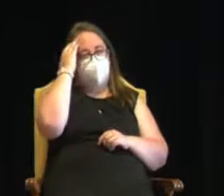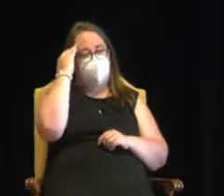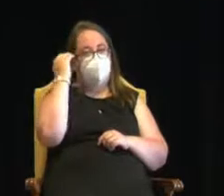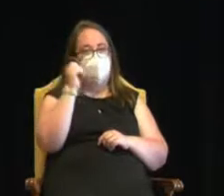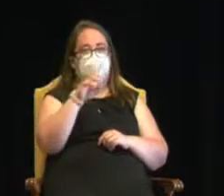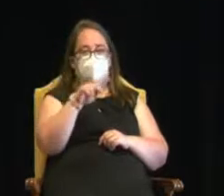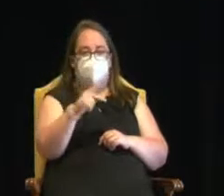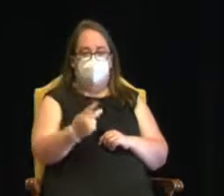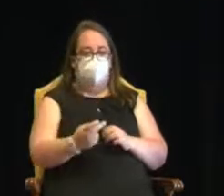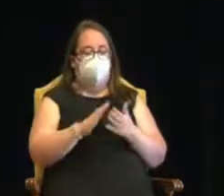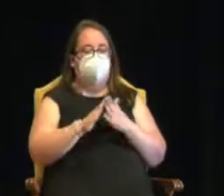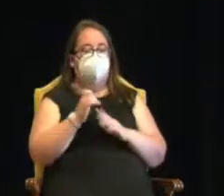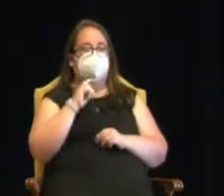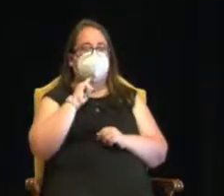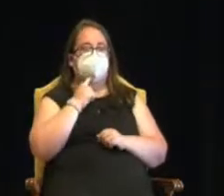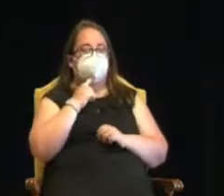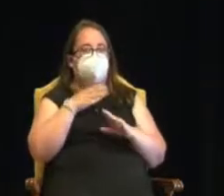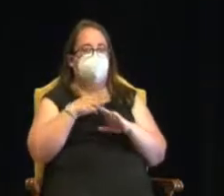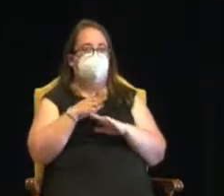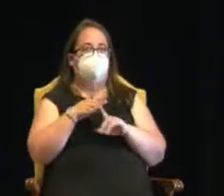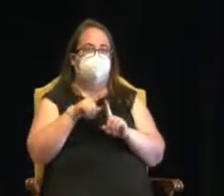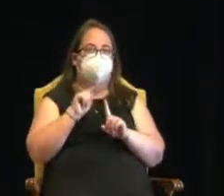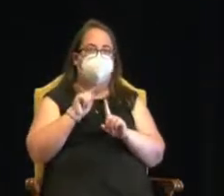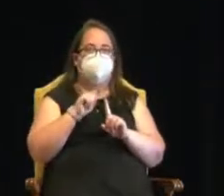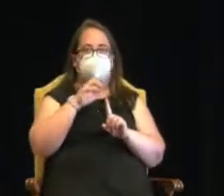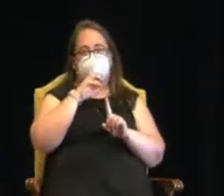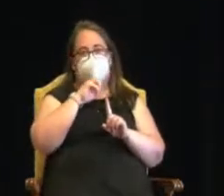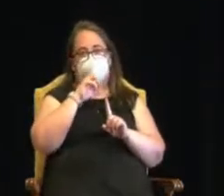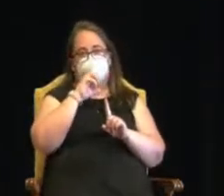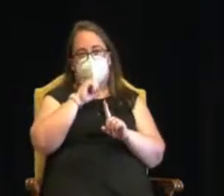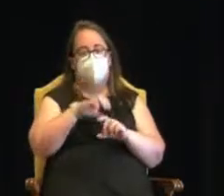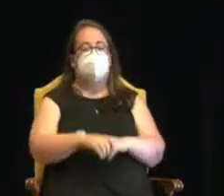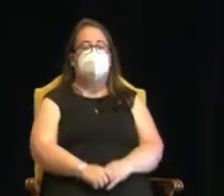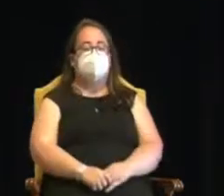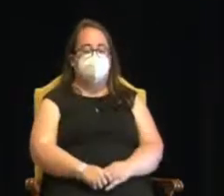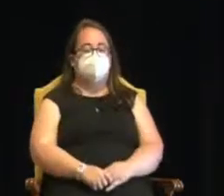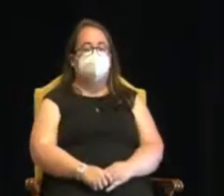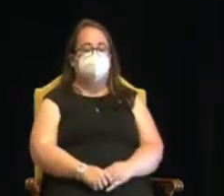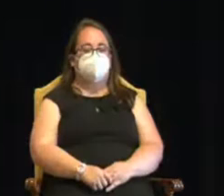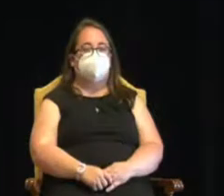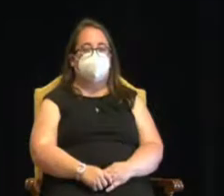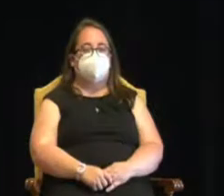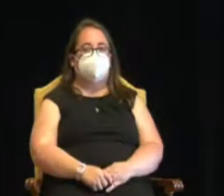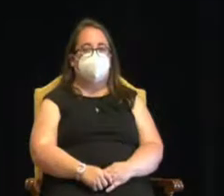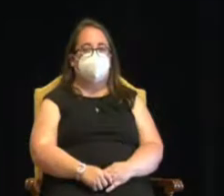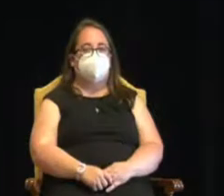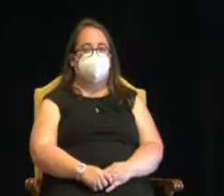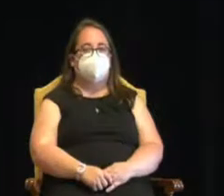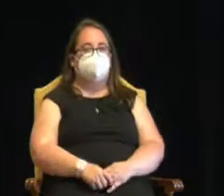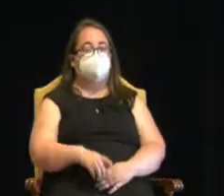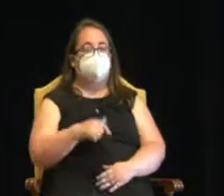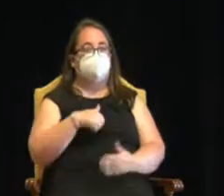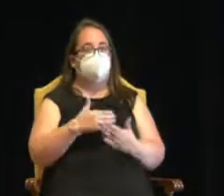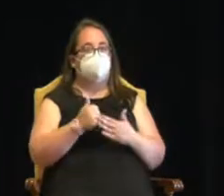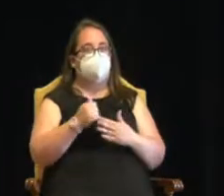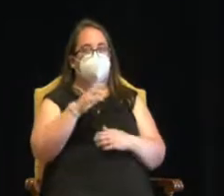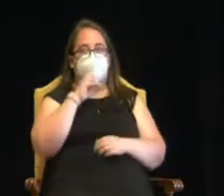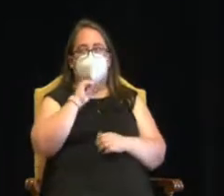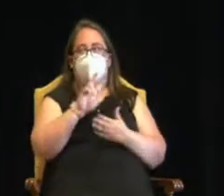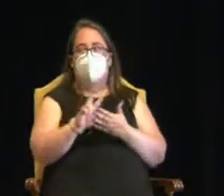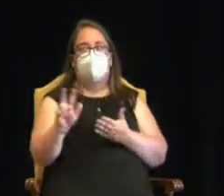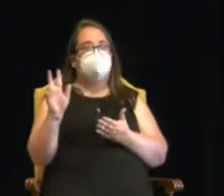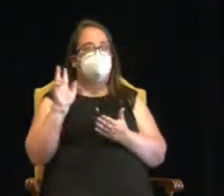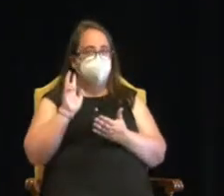so serious after a certain age. And I had, without realizing it, reached that age. And 3 weeks ago,